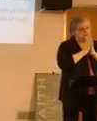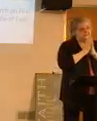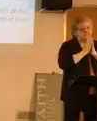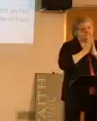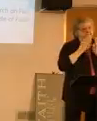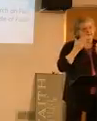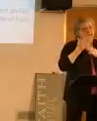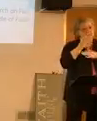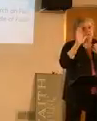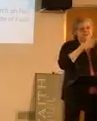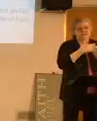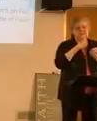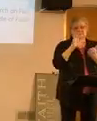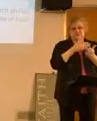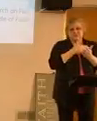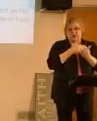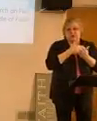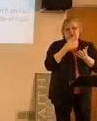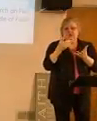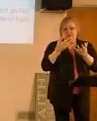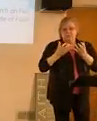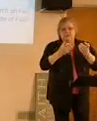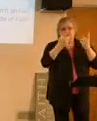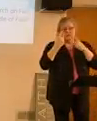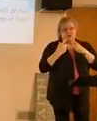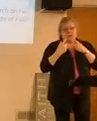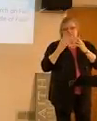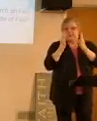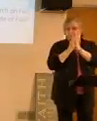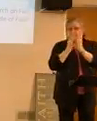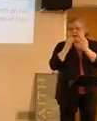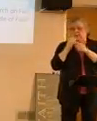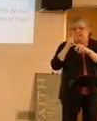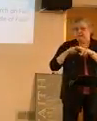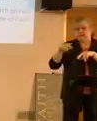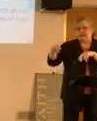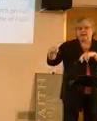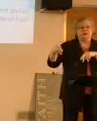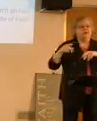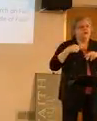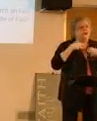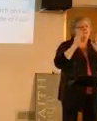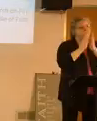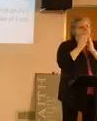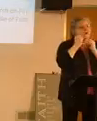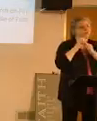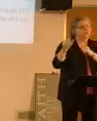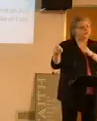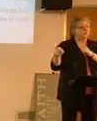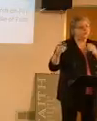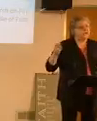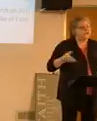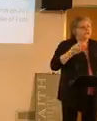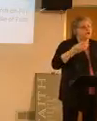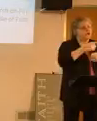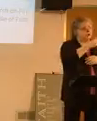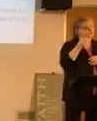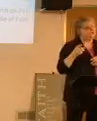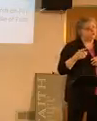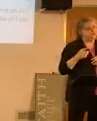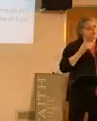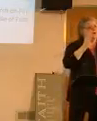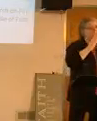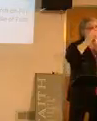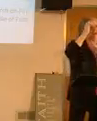during this song. If you'd like to come and visit with me, sit with me, I'll pray and encourage you. ask